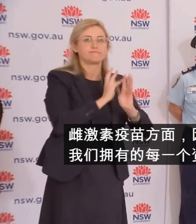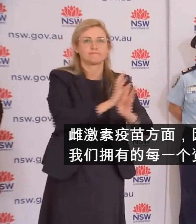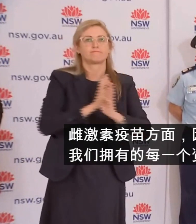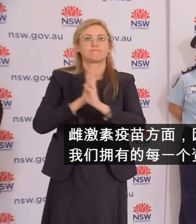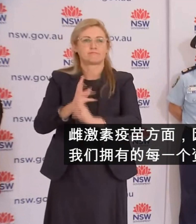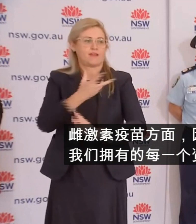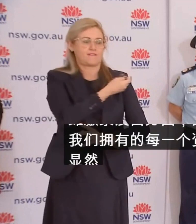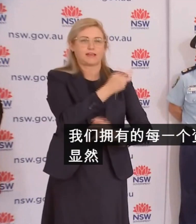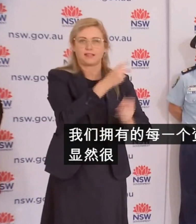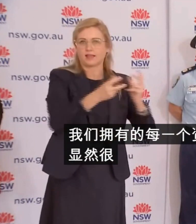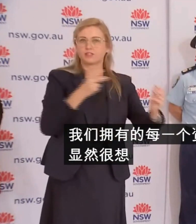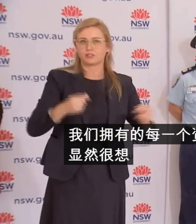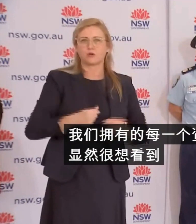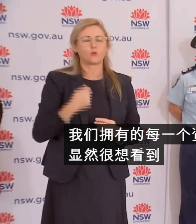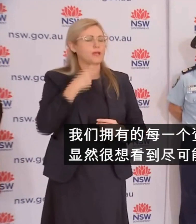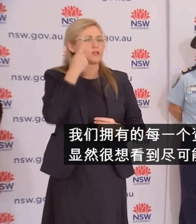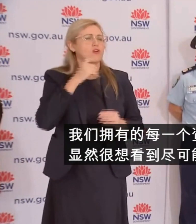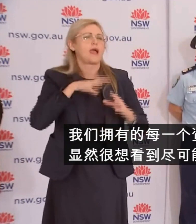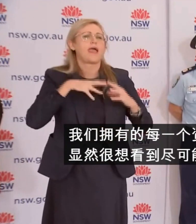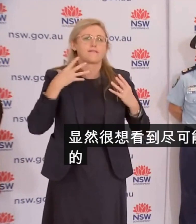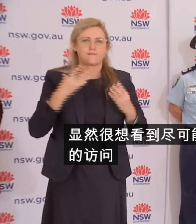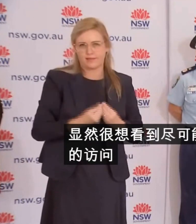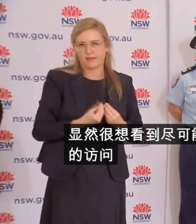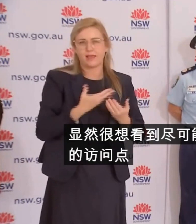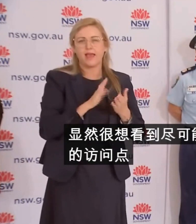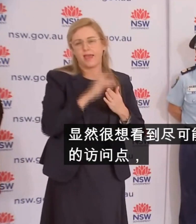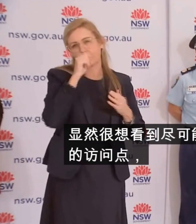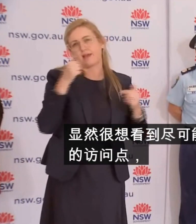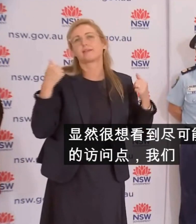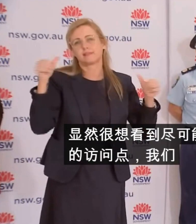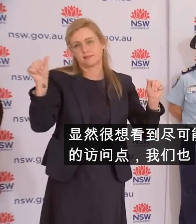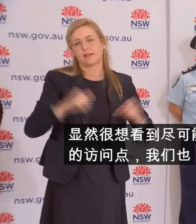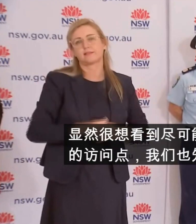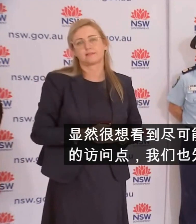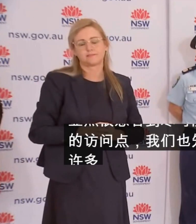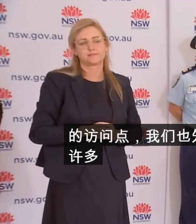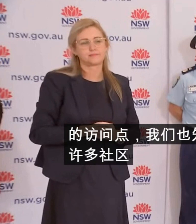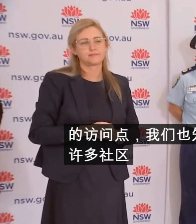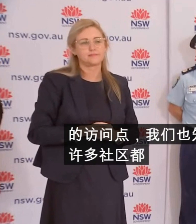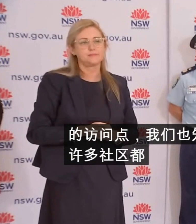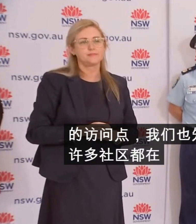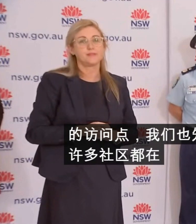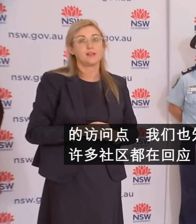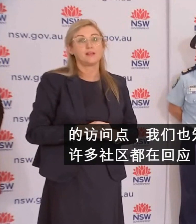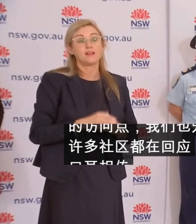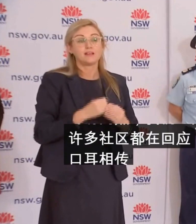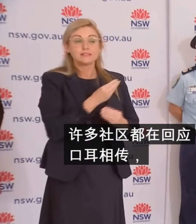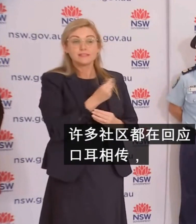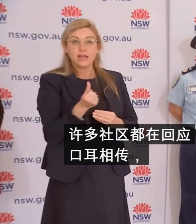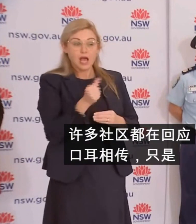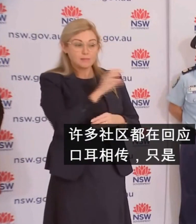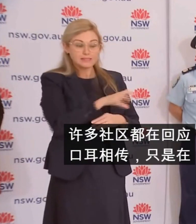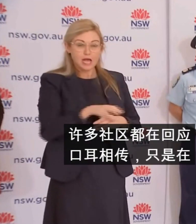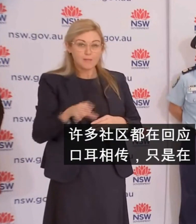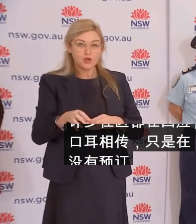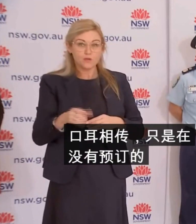resource we have, and obviously keen to see as many points of access as possible. We also know that many communities are responding to word of mouth and